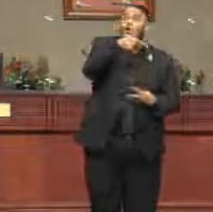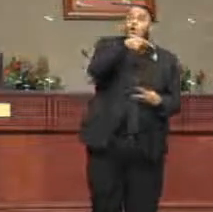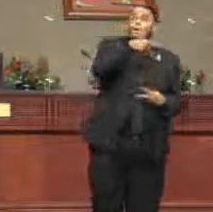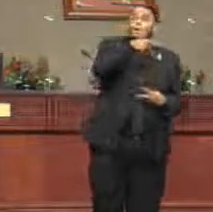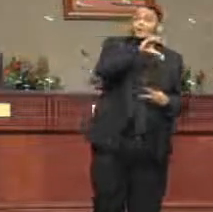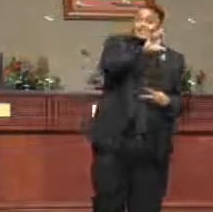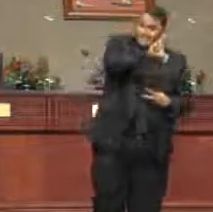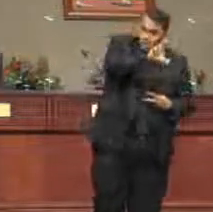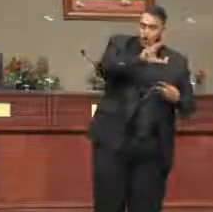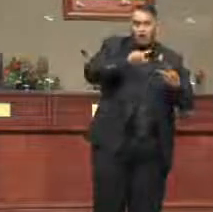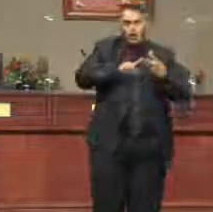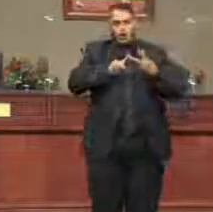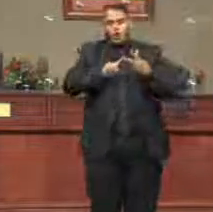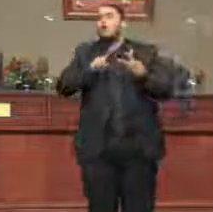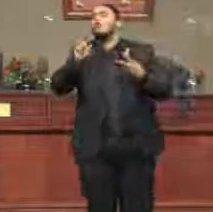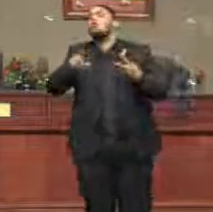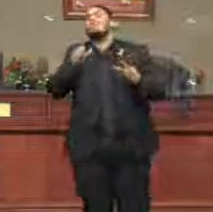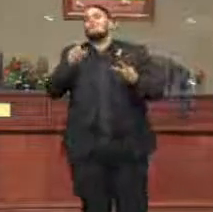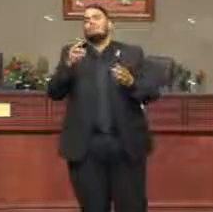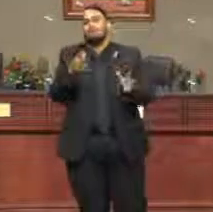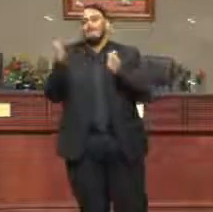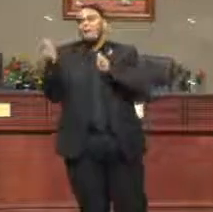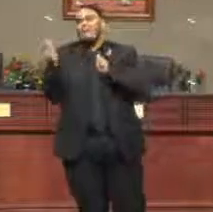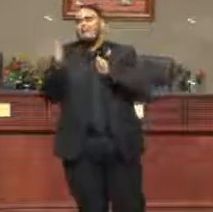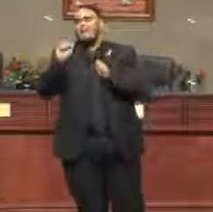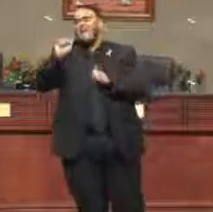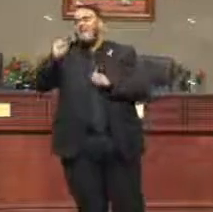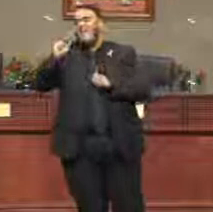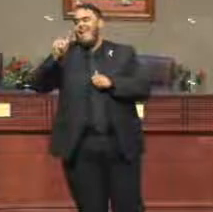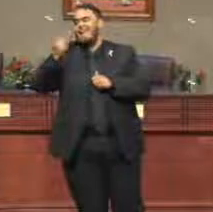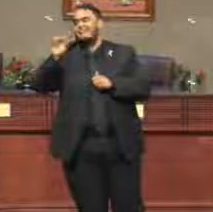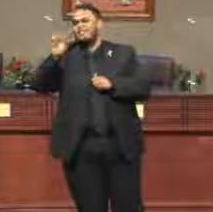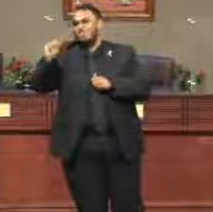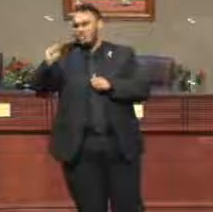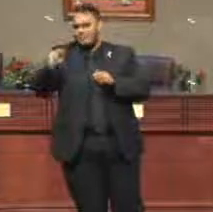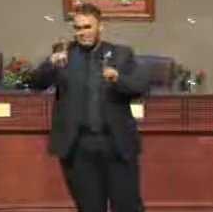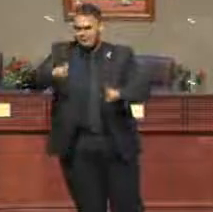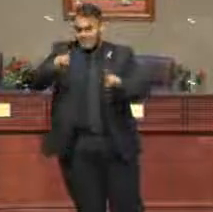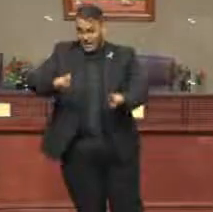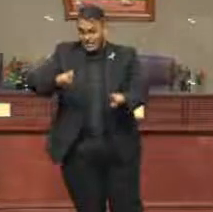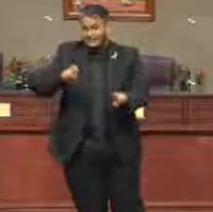antigen test. For the past week, our health services team tested